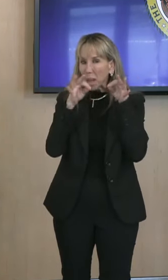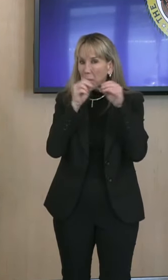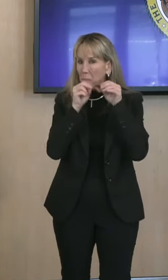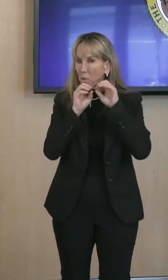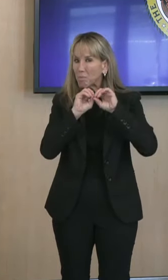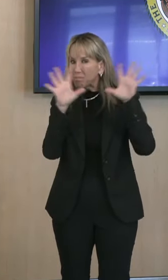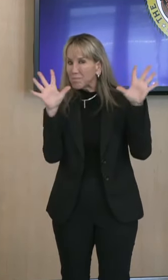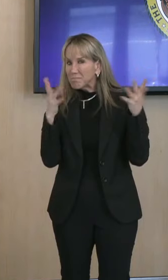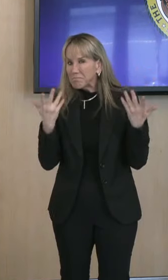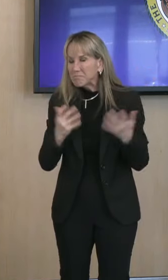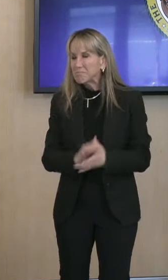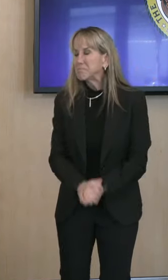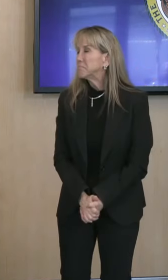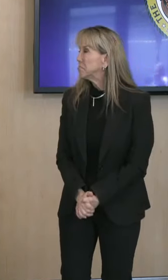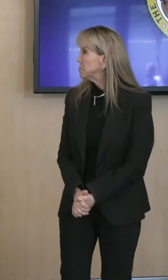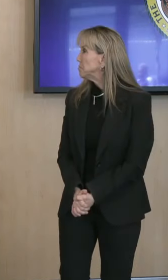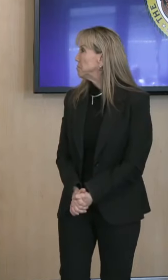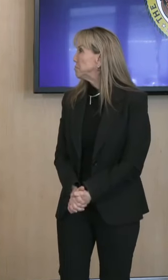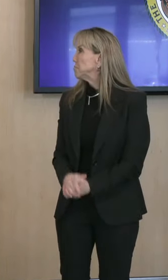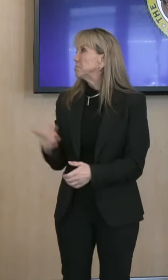will answer that question.